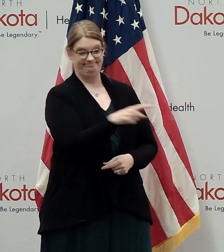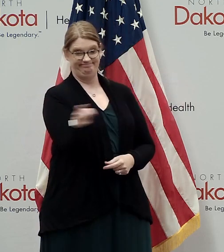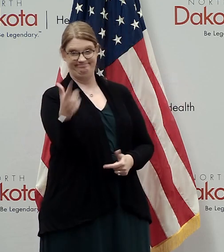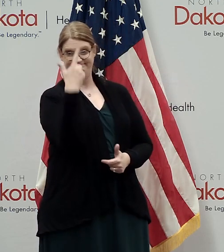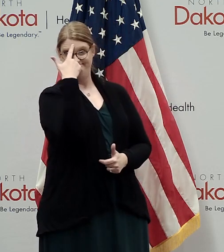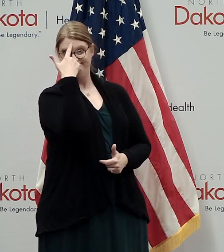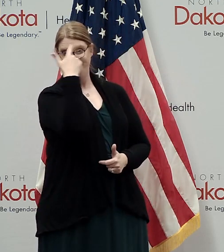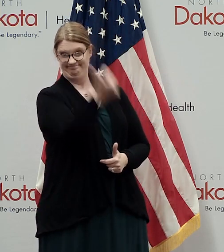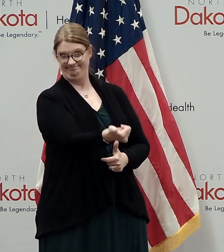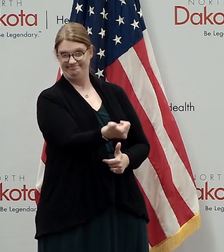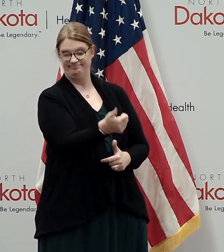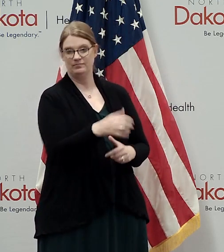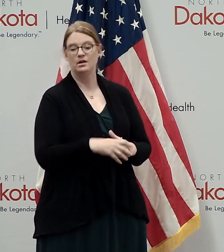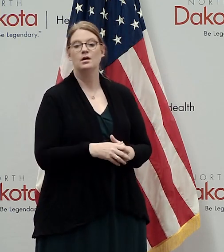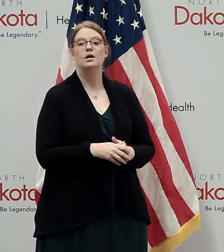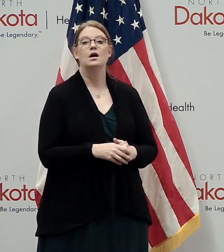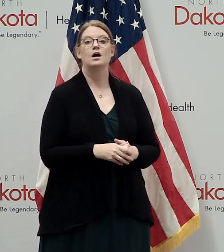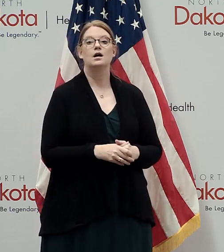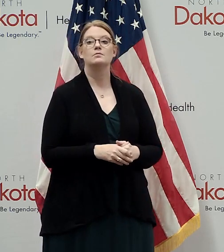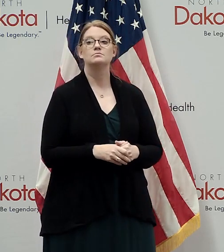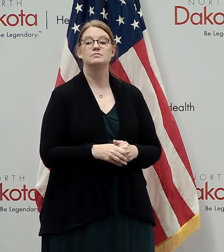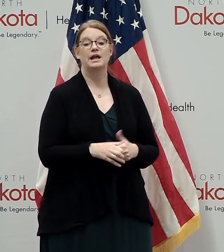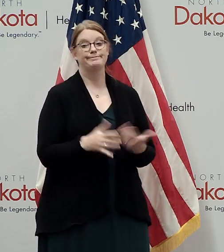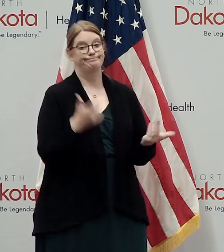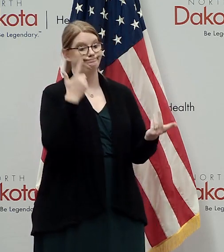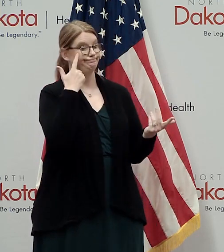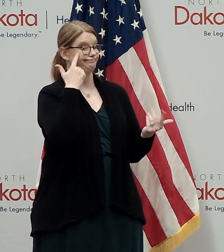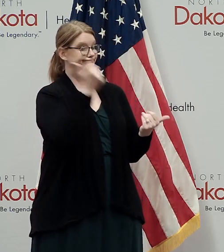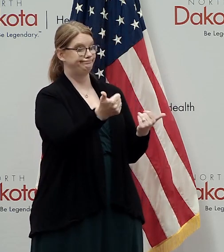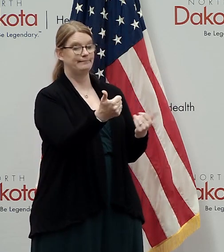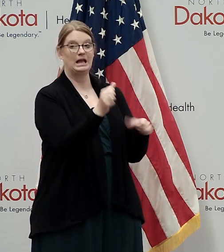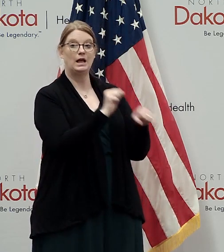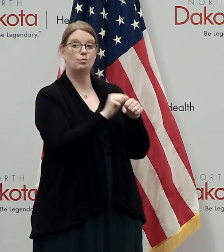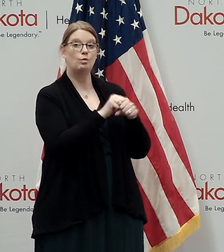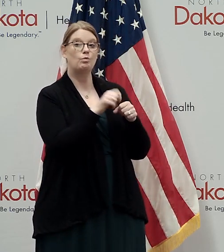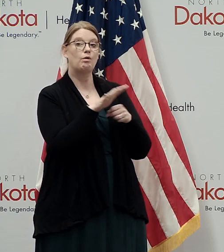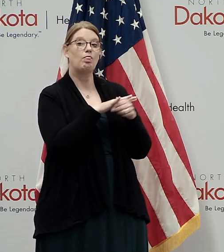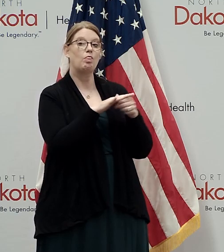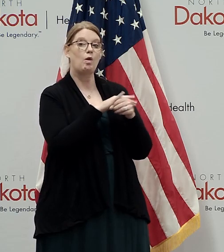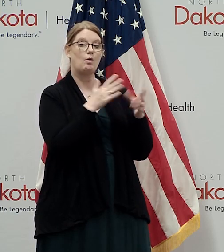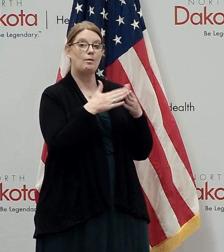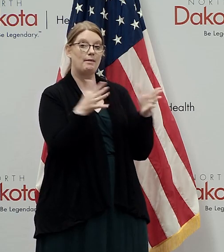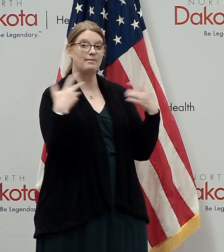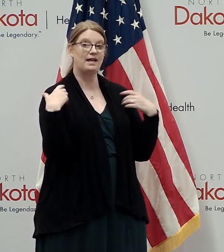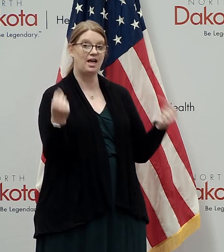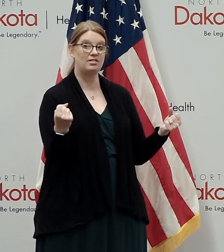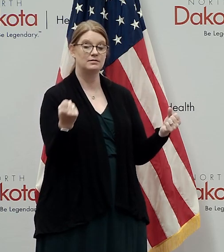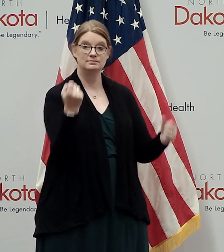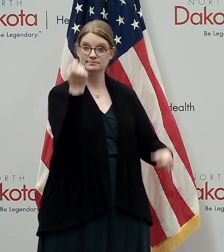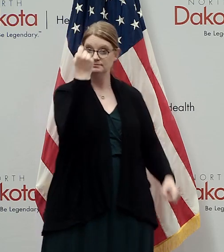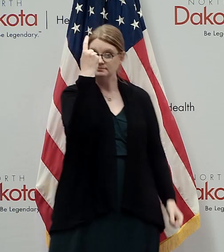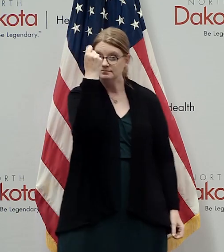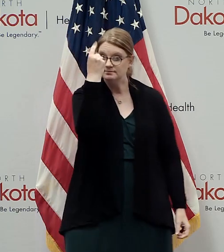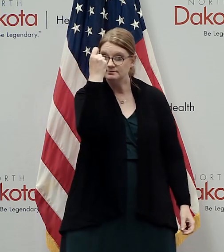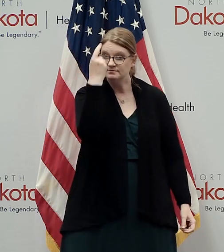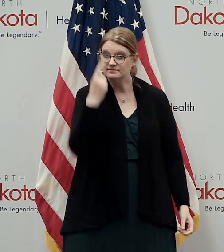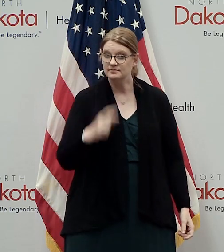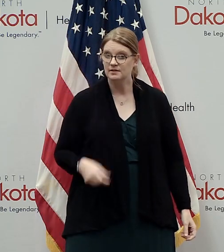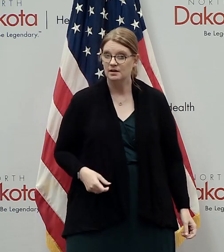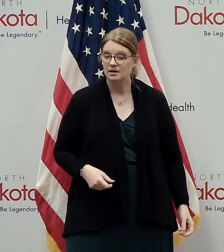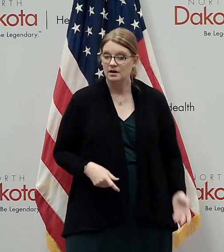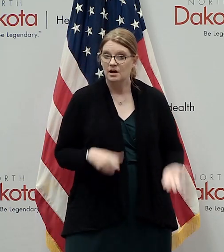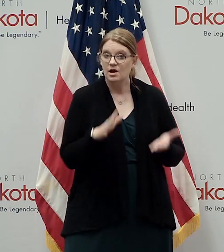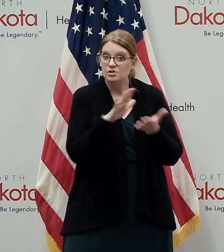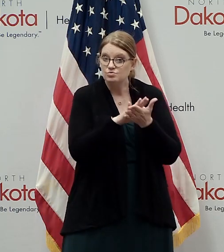going forward. And they can decide, they can work with local public health, but I should be clear, a school